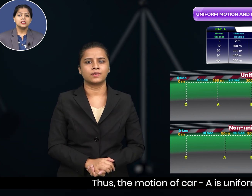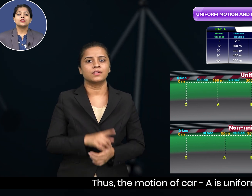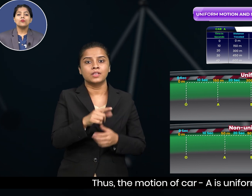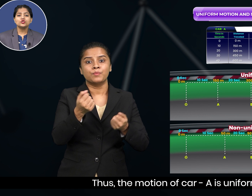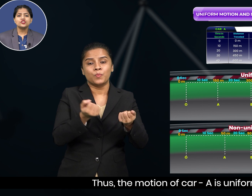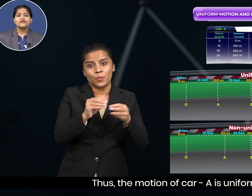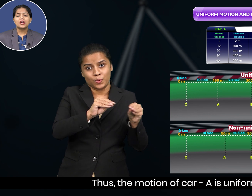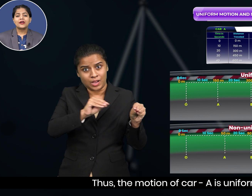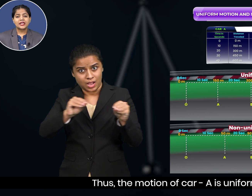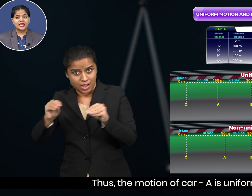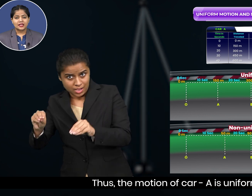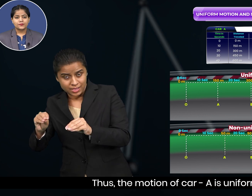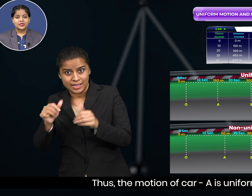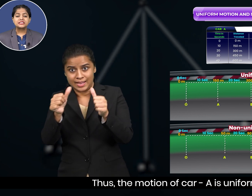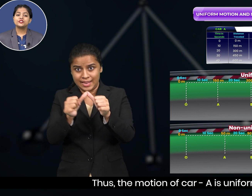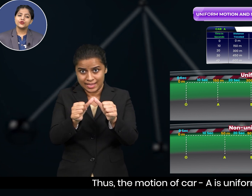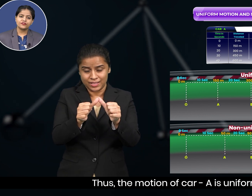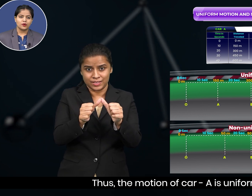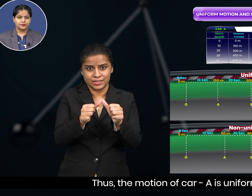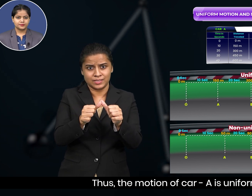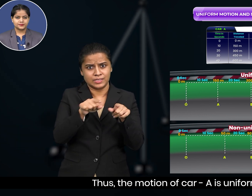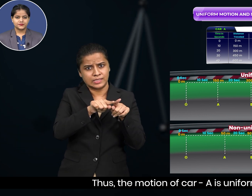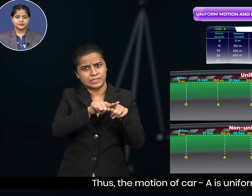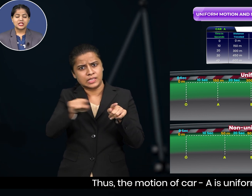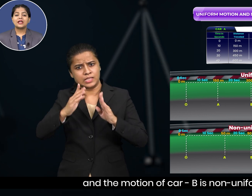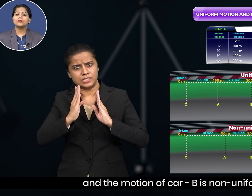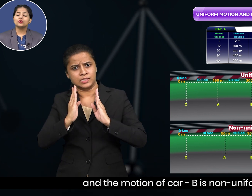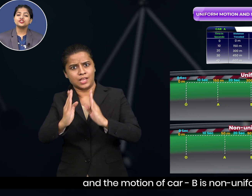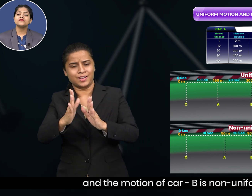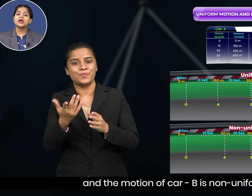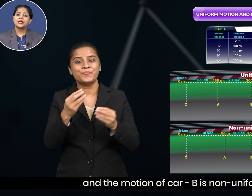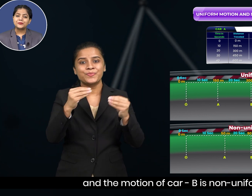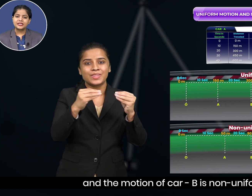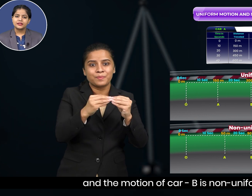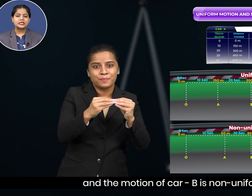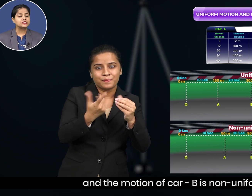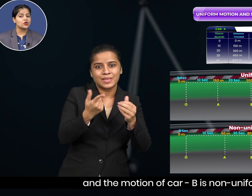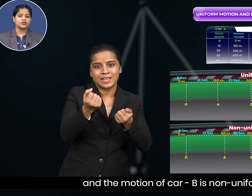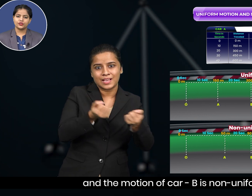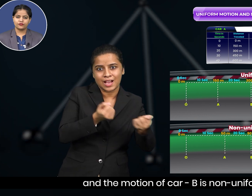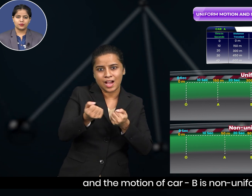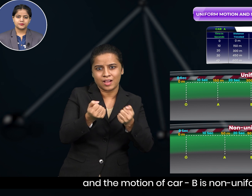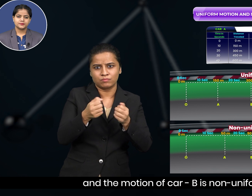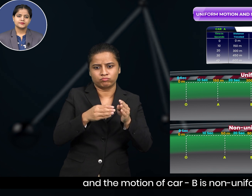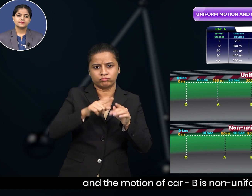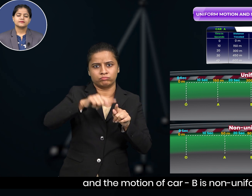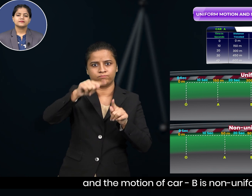Thus, the motion of car A is uniform and the motion of car B is